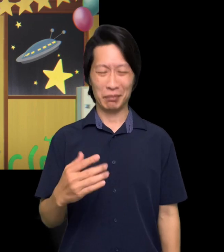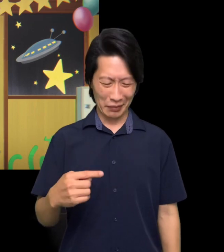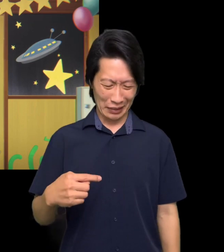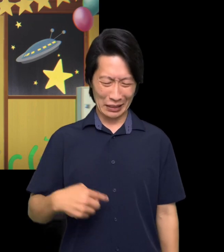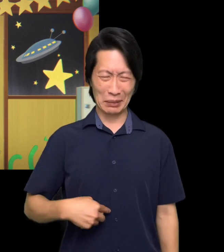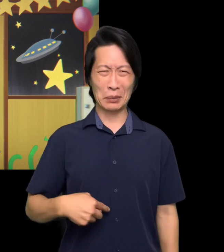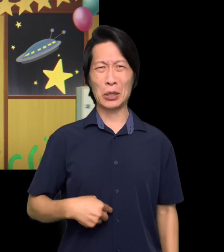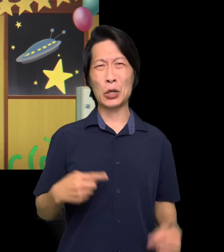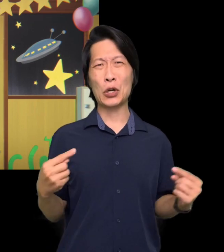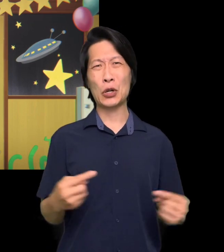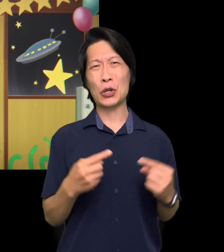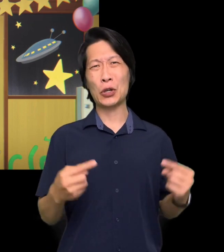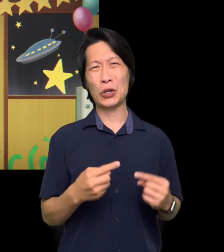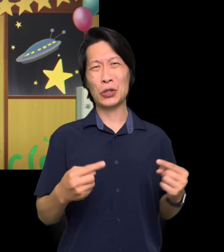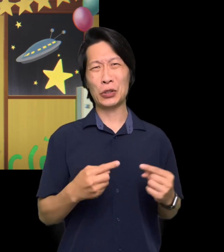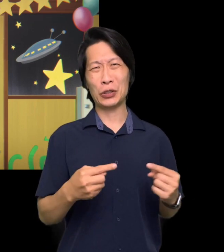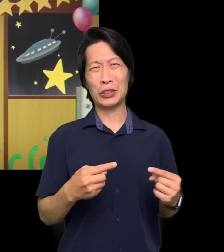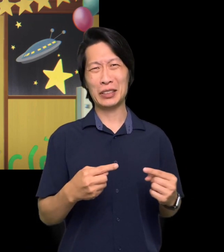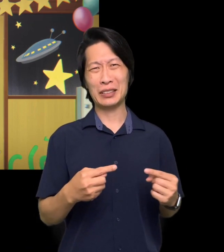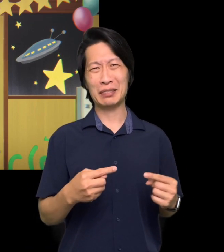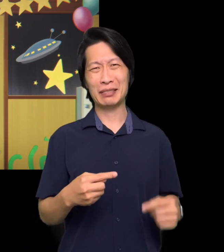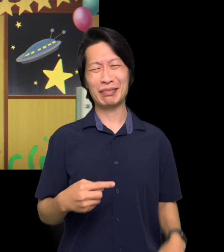My stomach hurts.